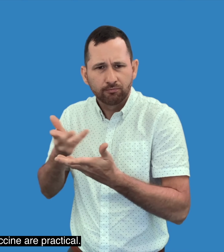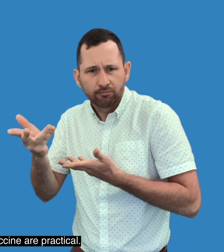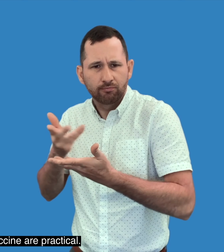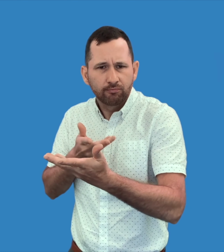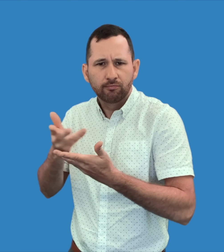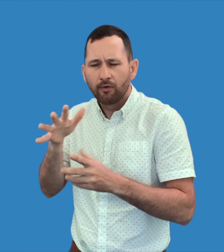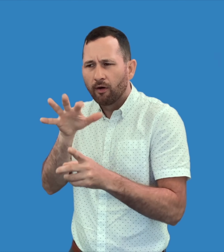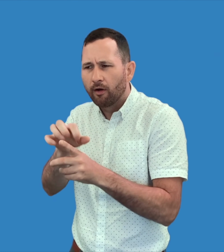practical.